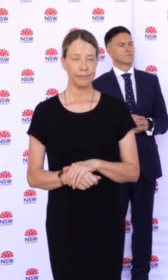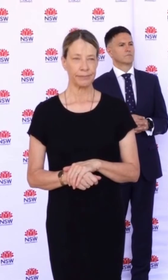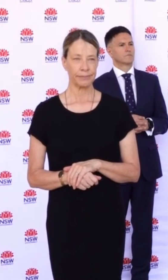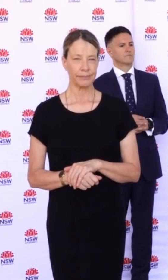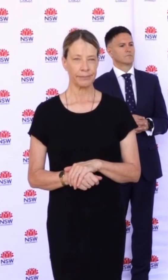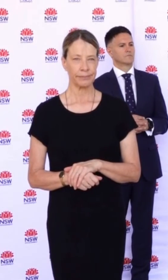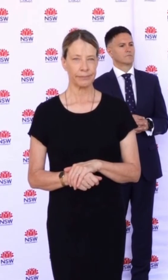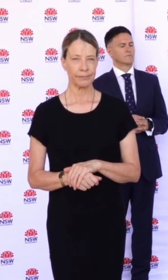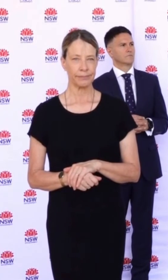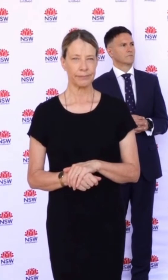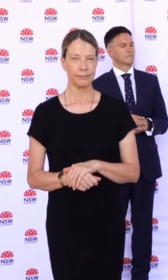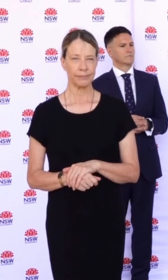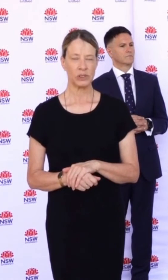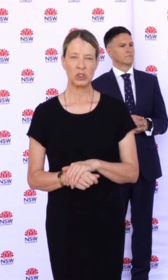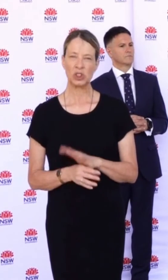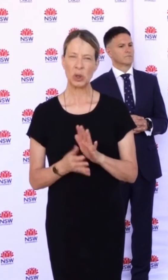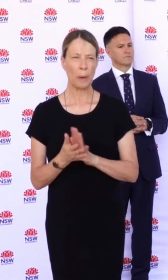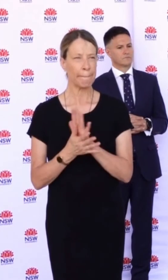they make people sicker.